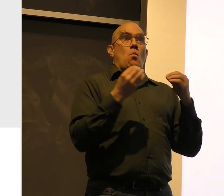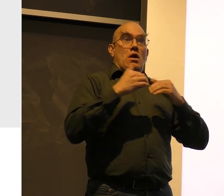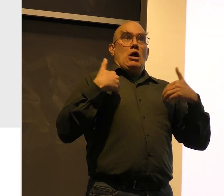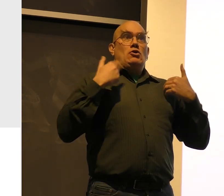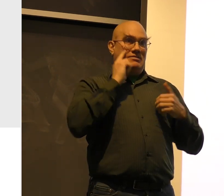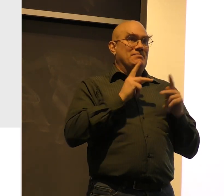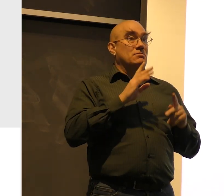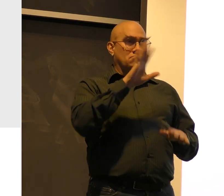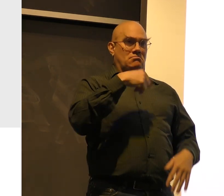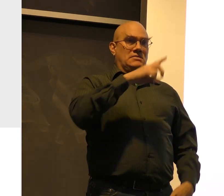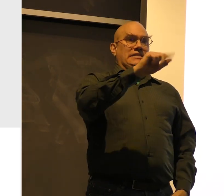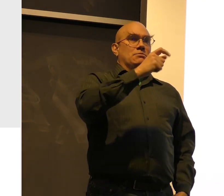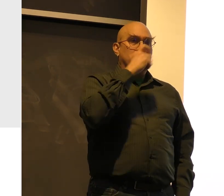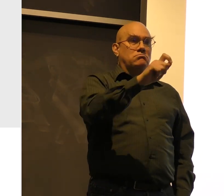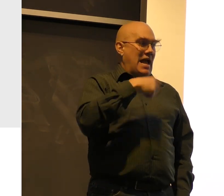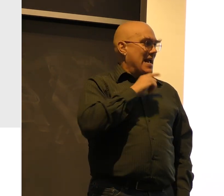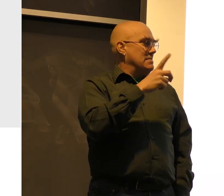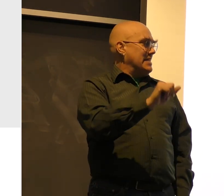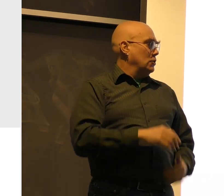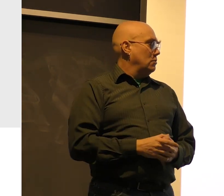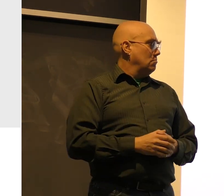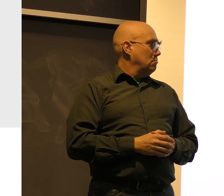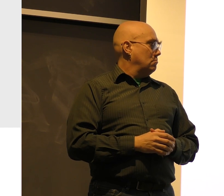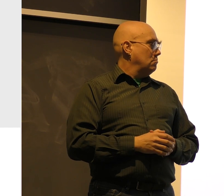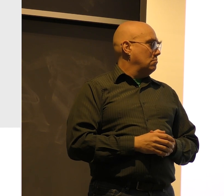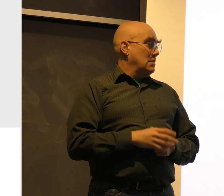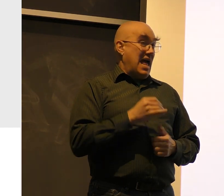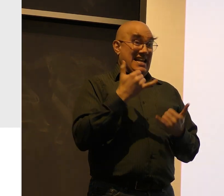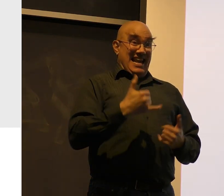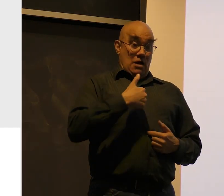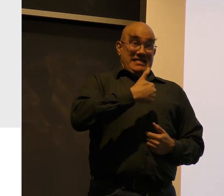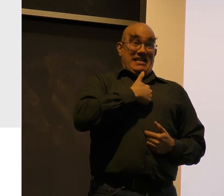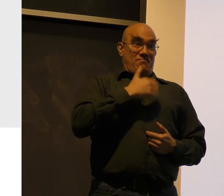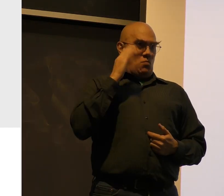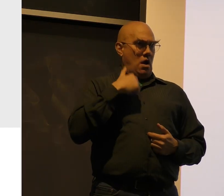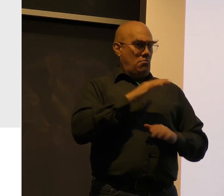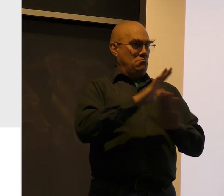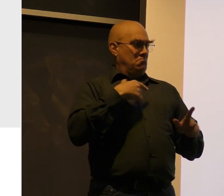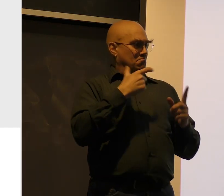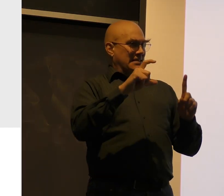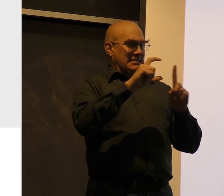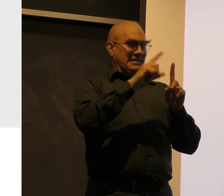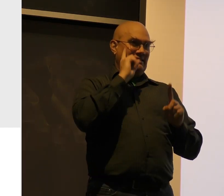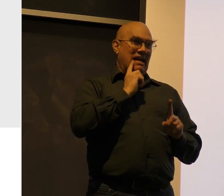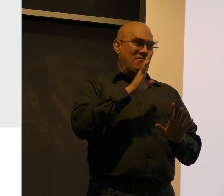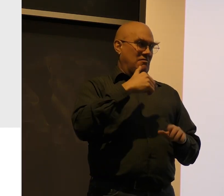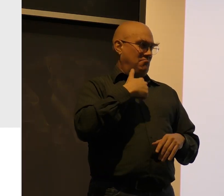necessity. And more younger people really do identify and say, yes, I have a disability, I am disabled. I